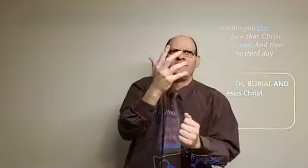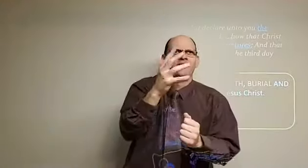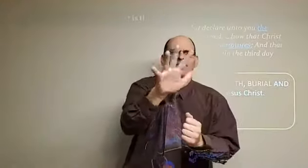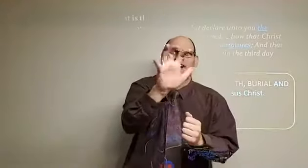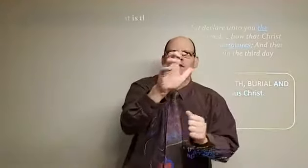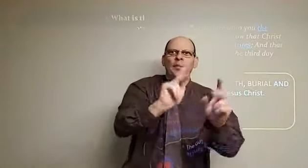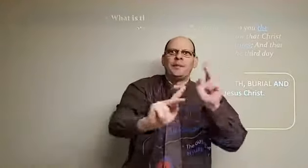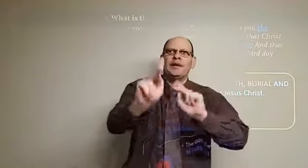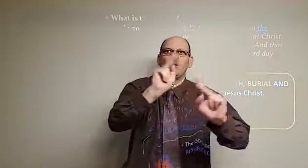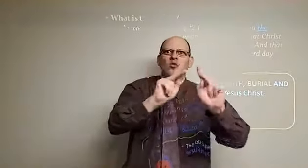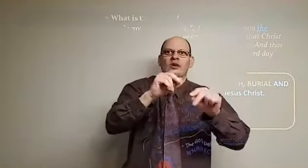to come back